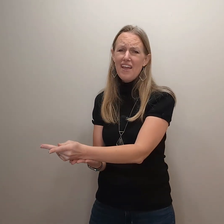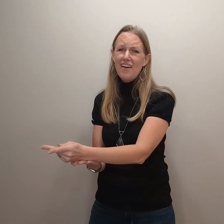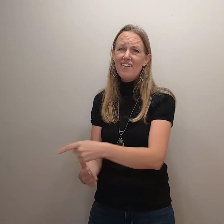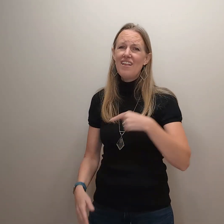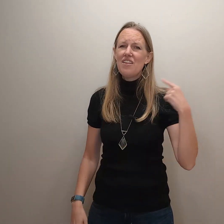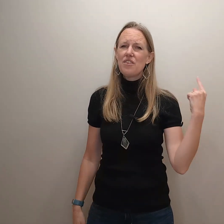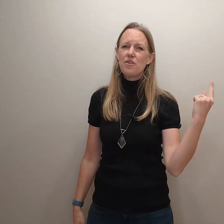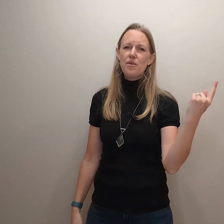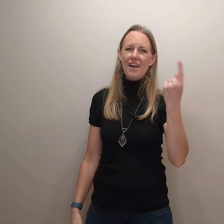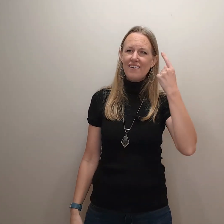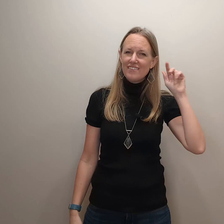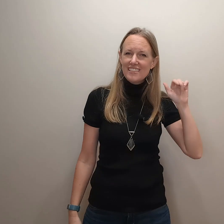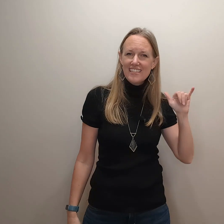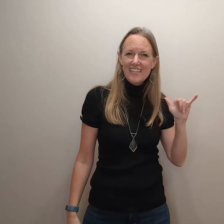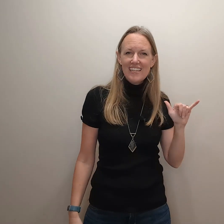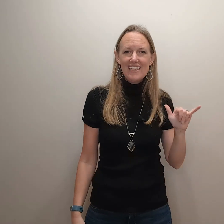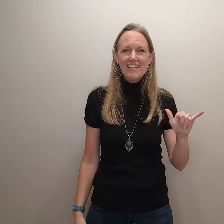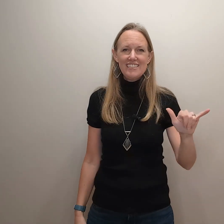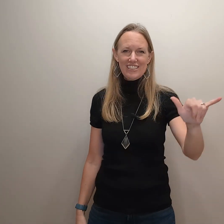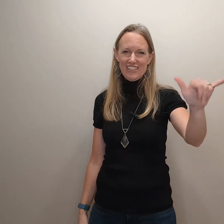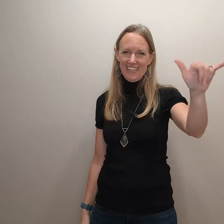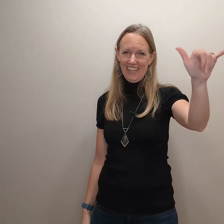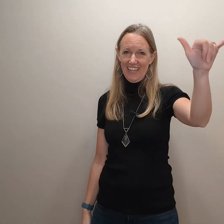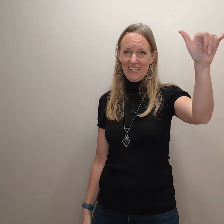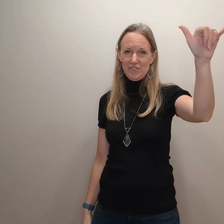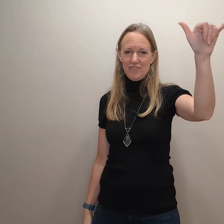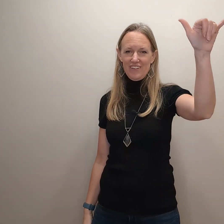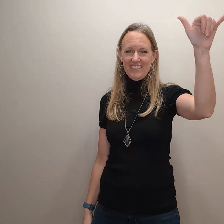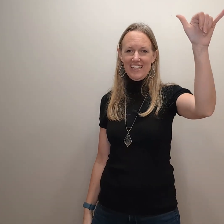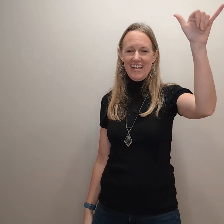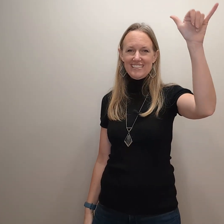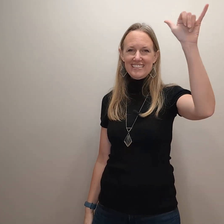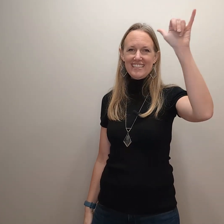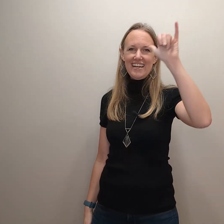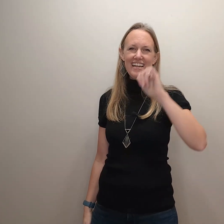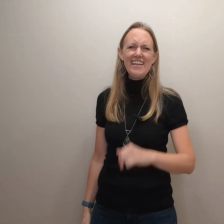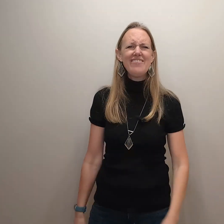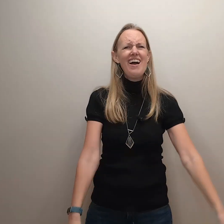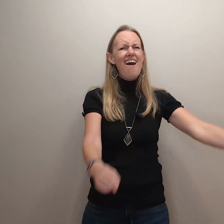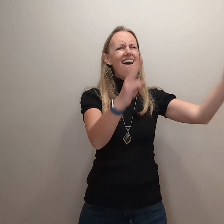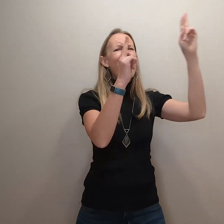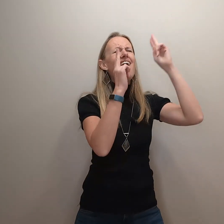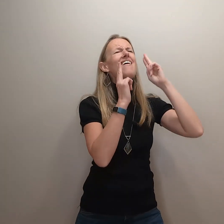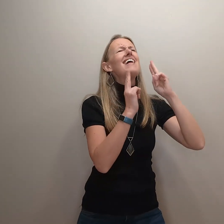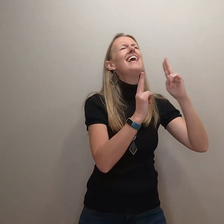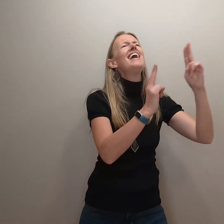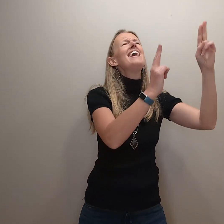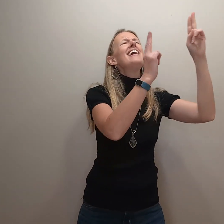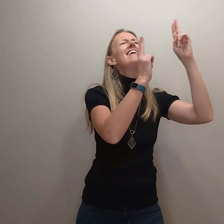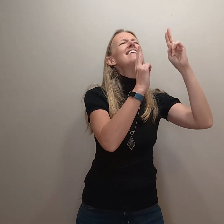fail throughout eternity. One last time. All